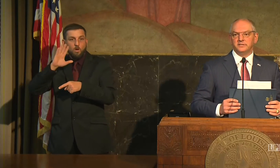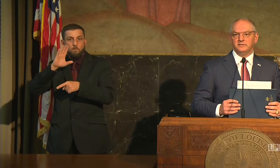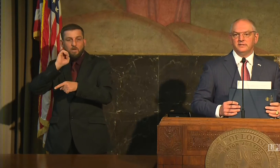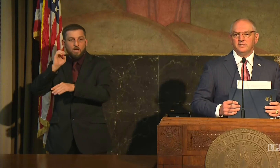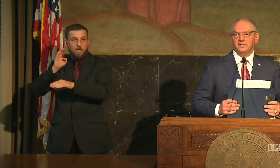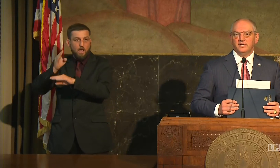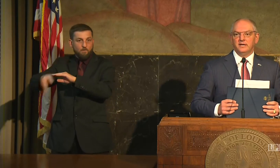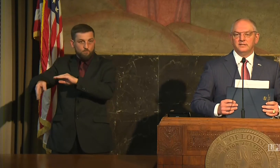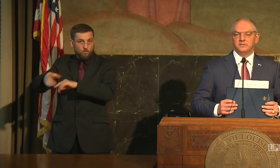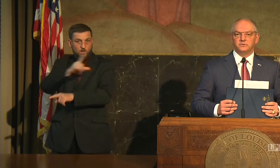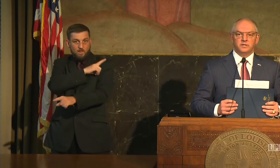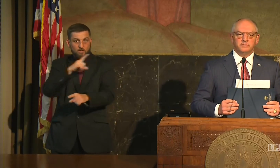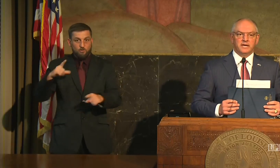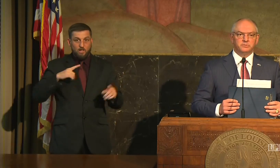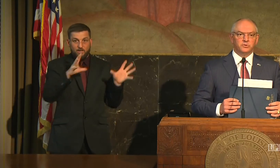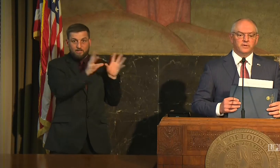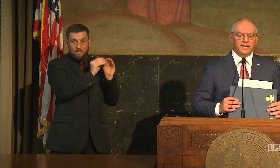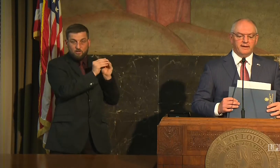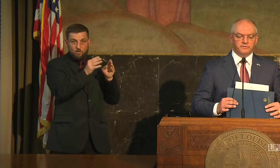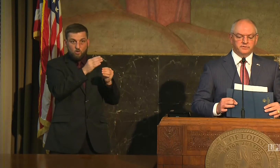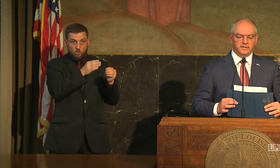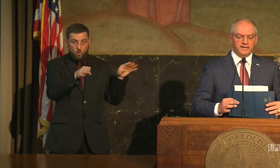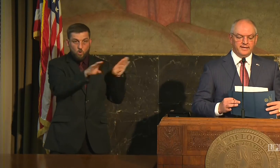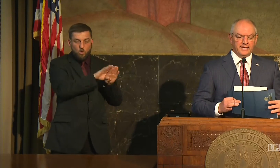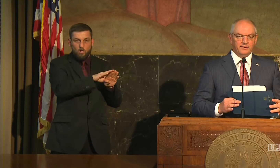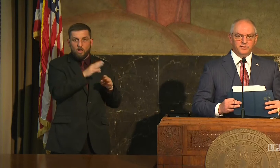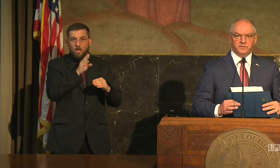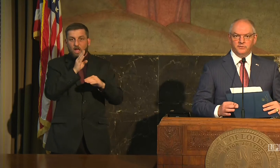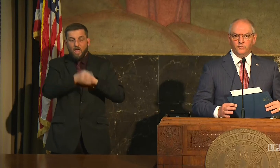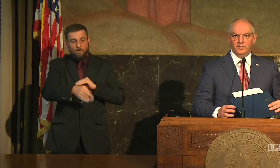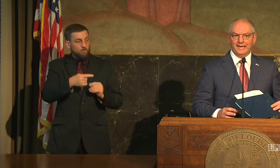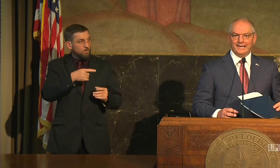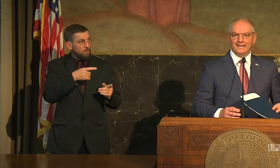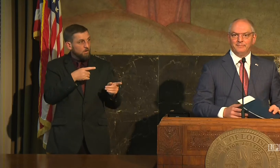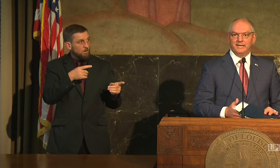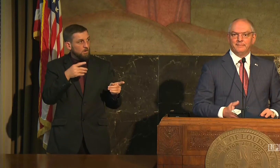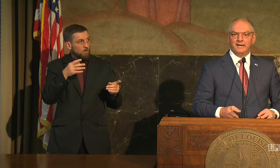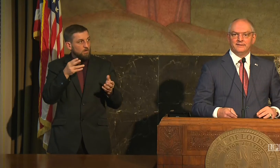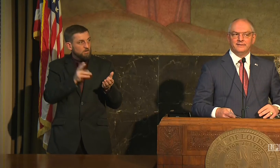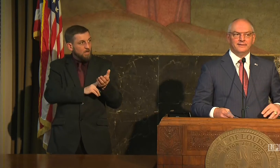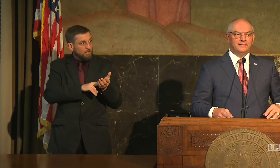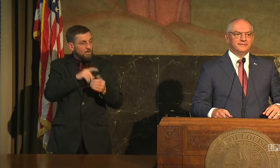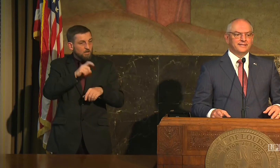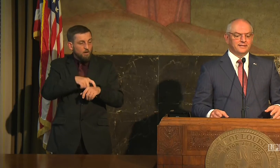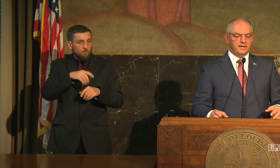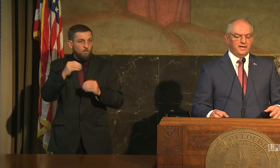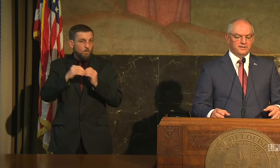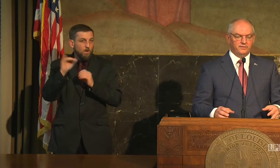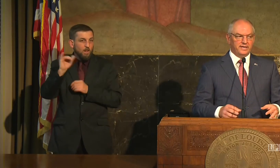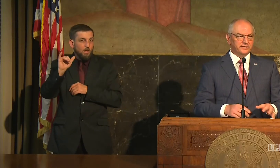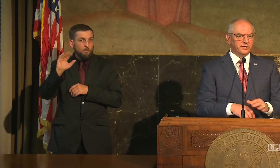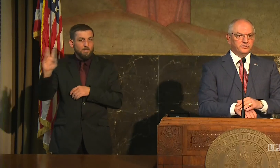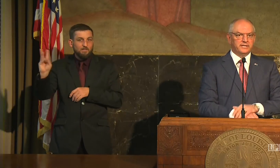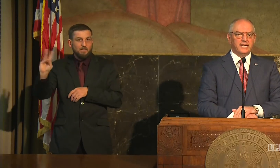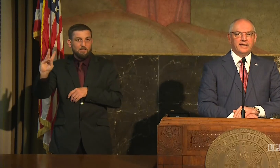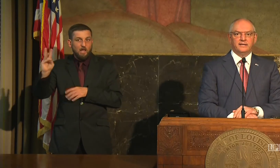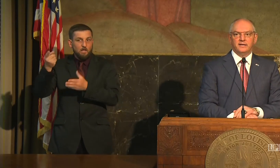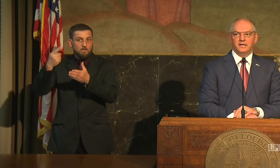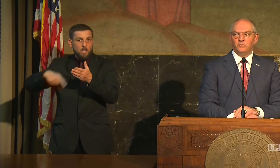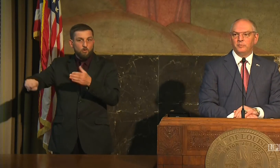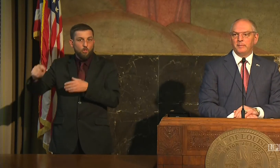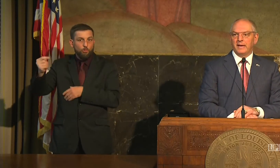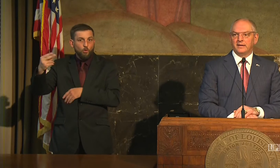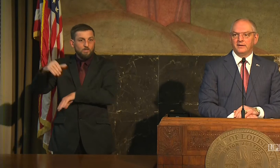the session. So sometime shortly after sine die, which will likely be about 6 o'clock on next Thursday